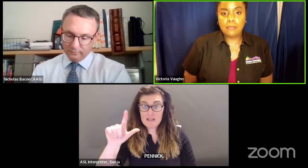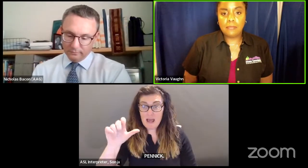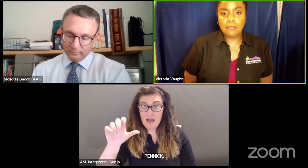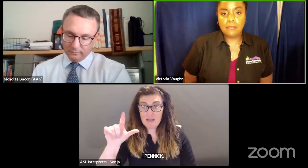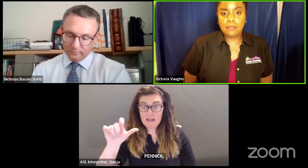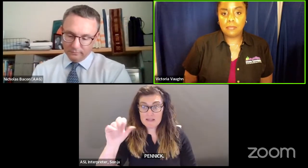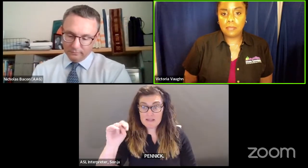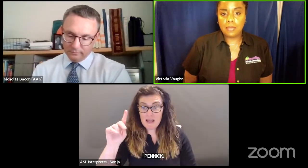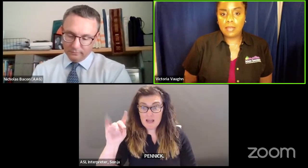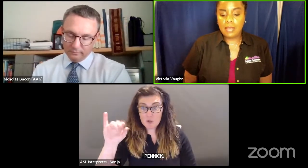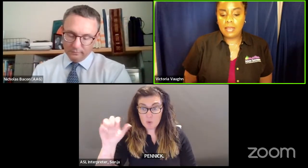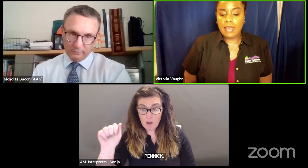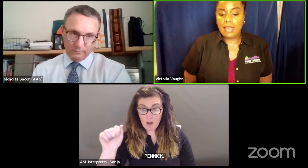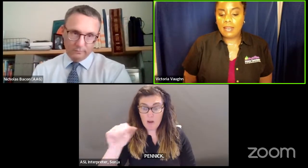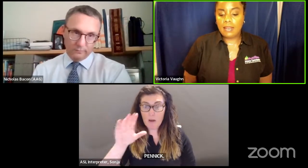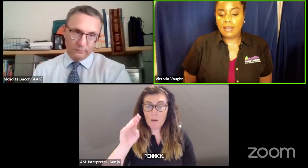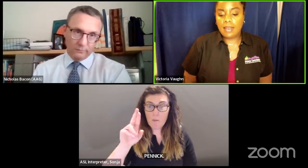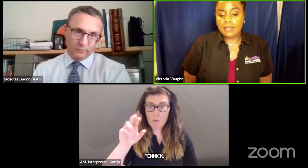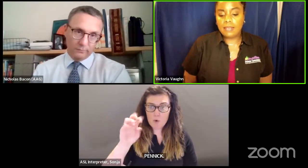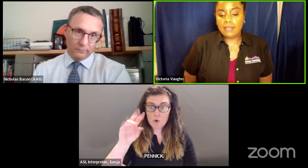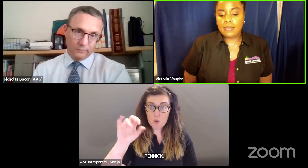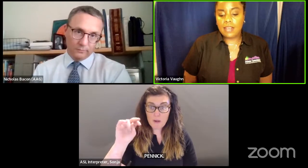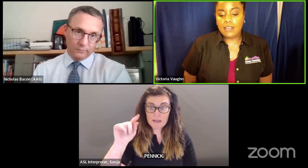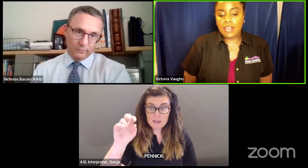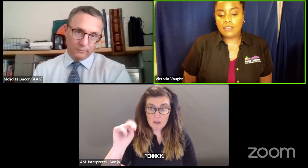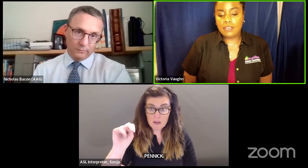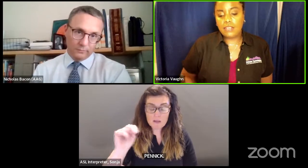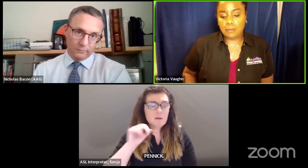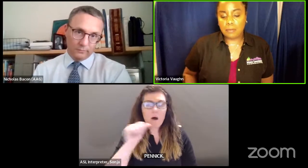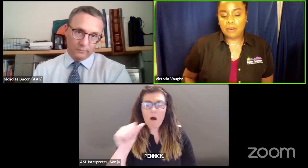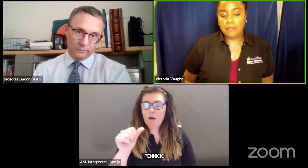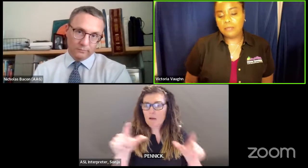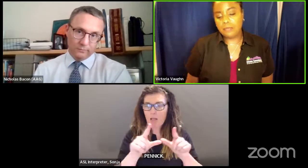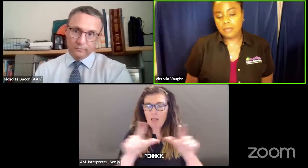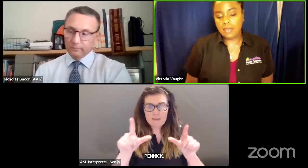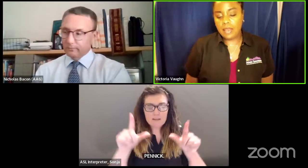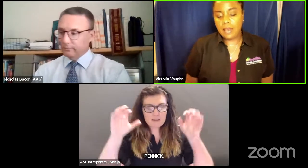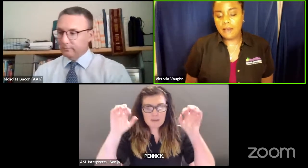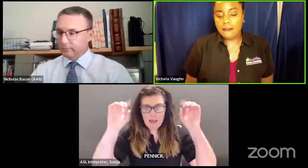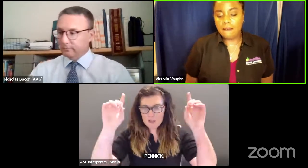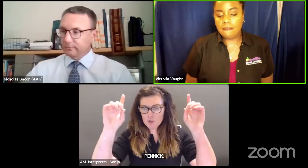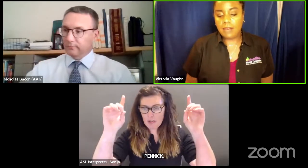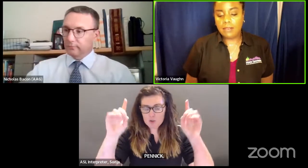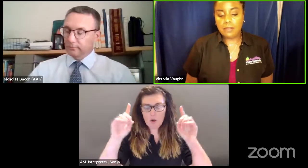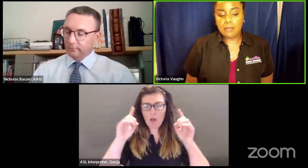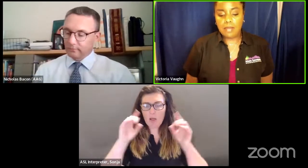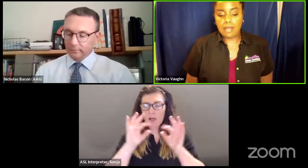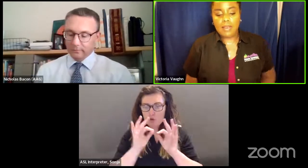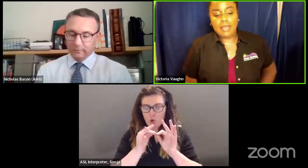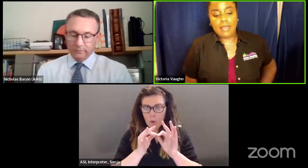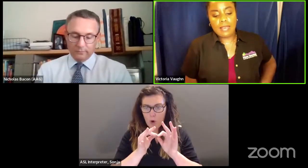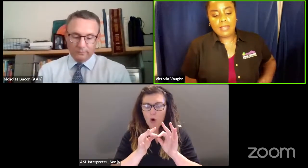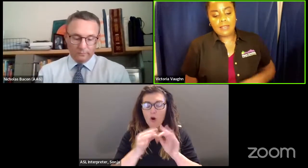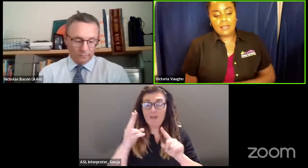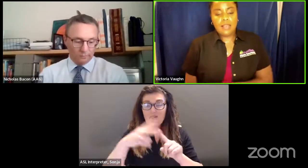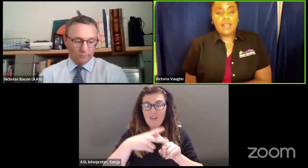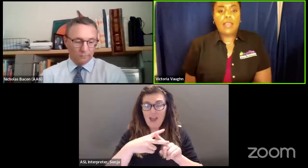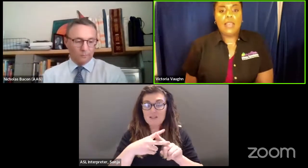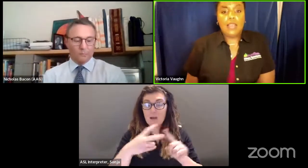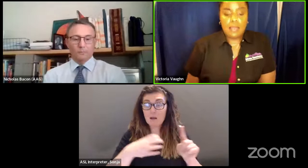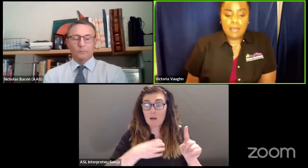Brewington, an unlicensed educational interpreter, filed a complaint